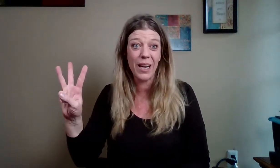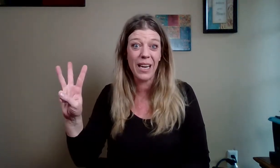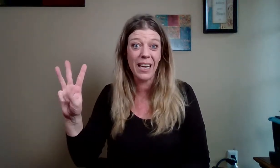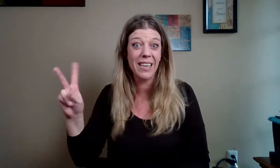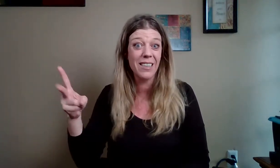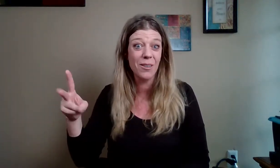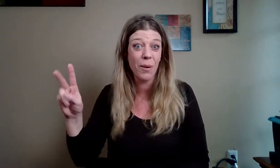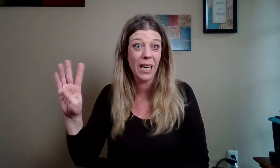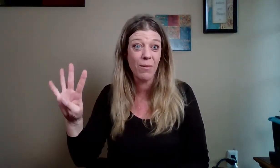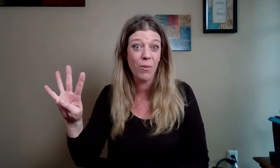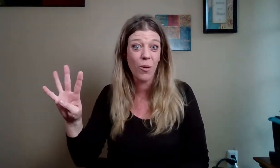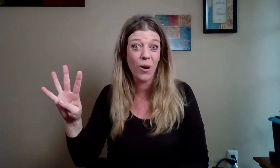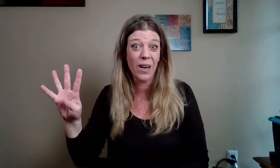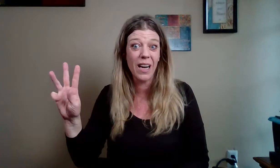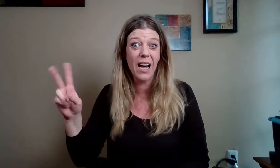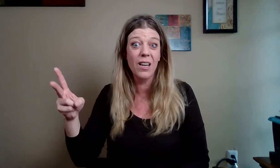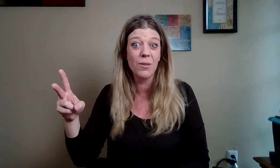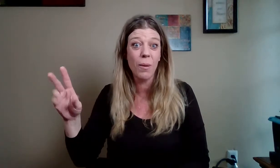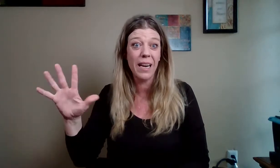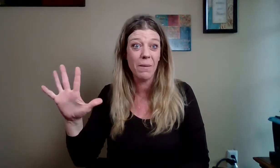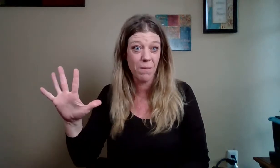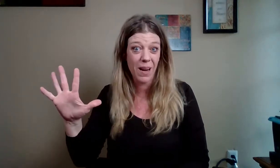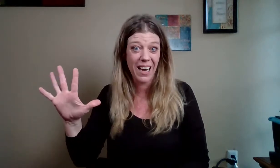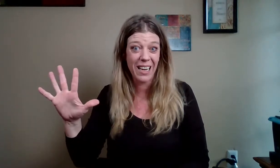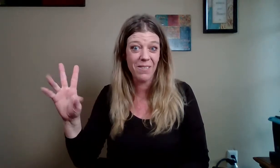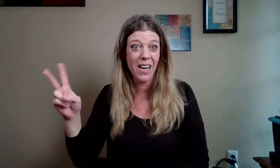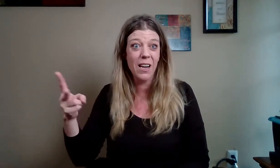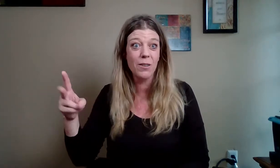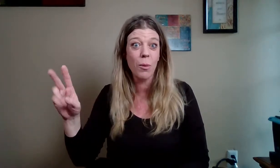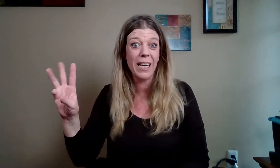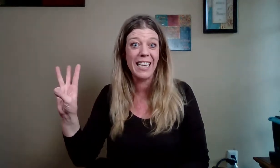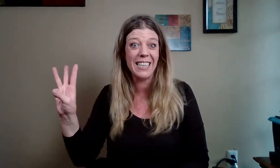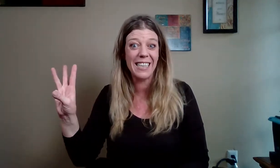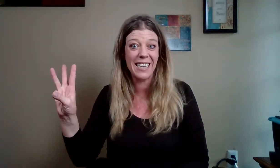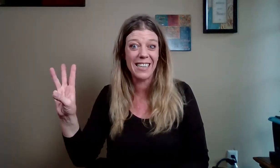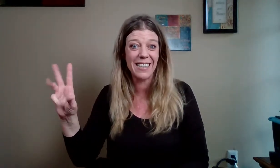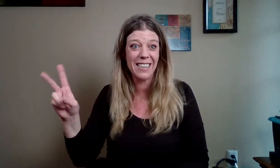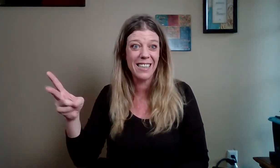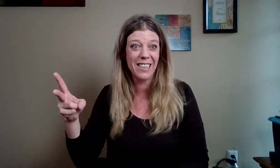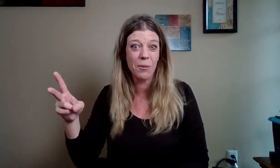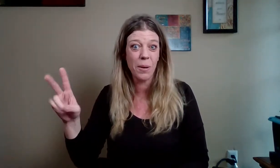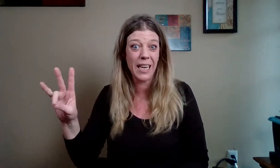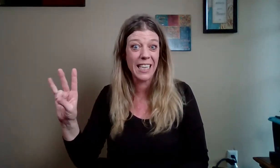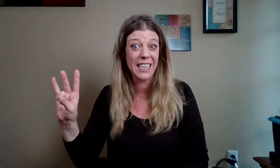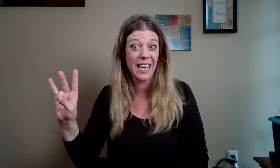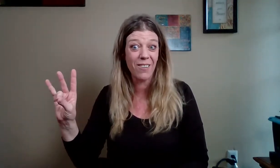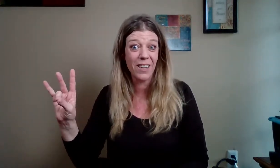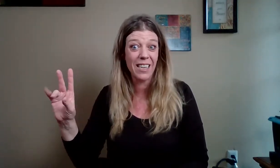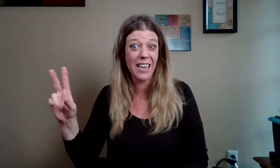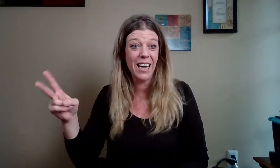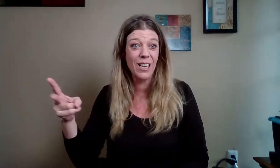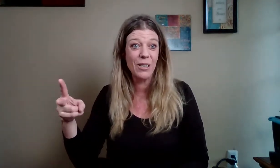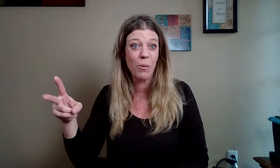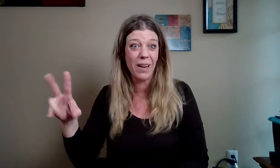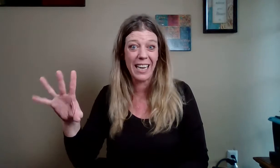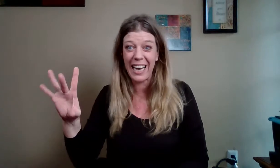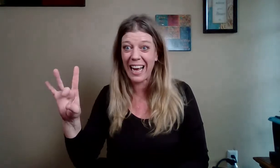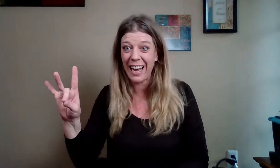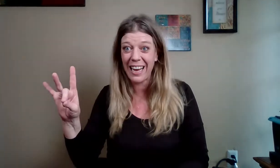23, 24, 25, 26, 27,